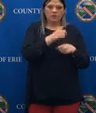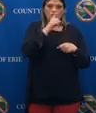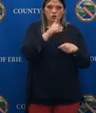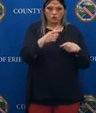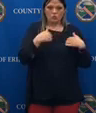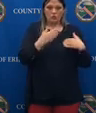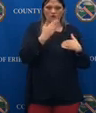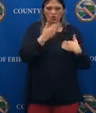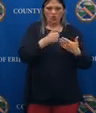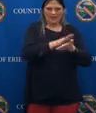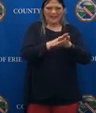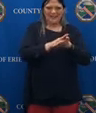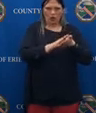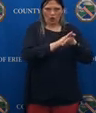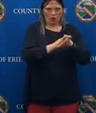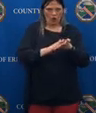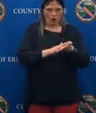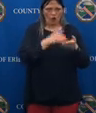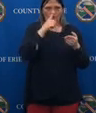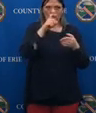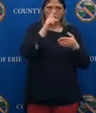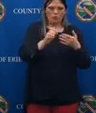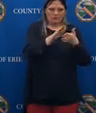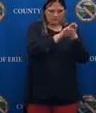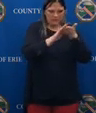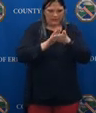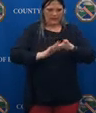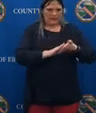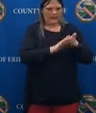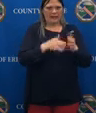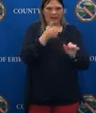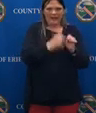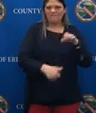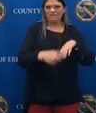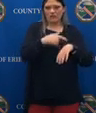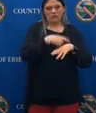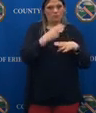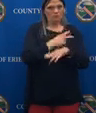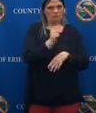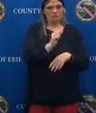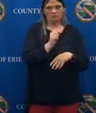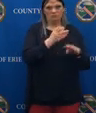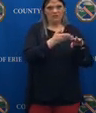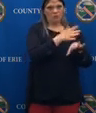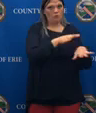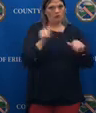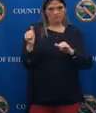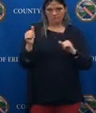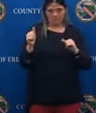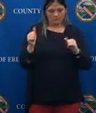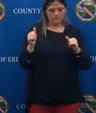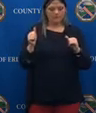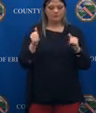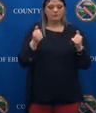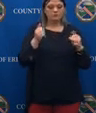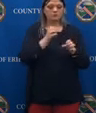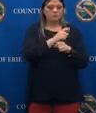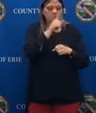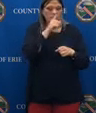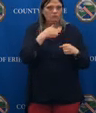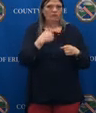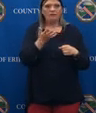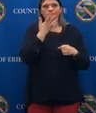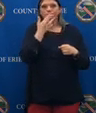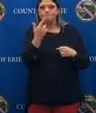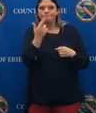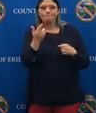good disinfecting cleaner on there, because they have to clean up every time they use it before they leave. You want to know that you have a good friend